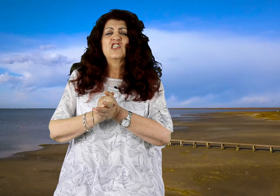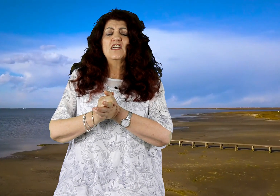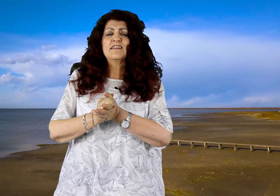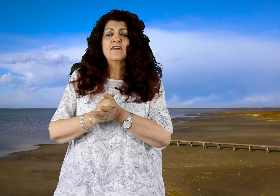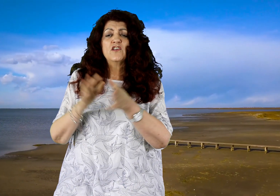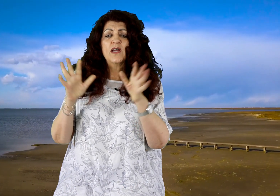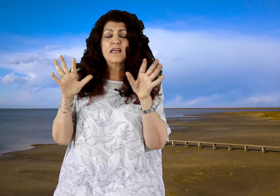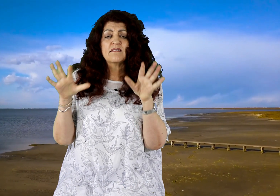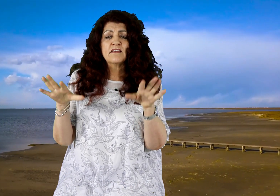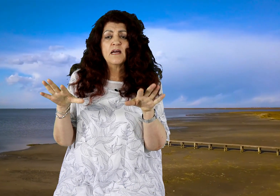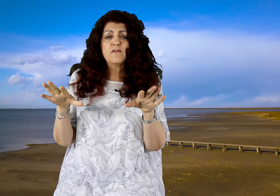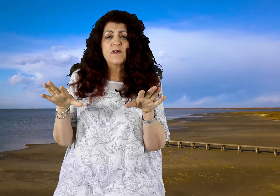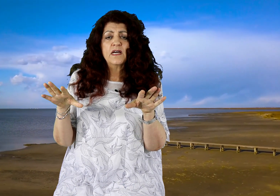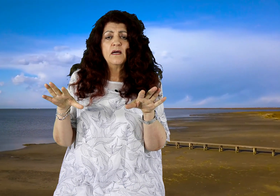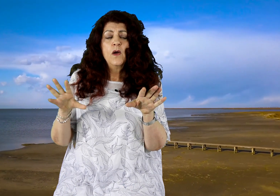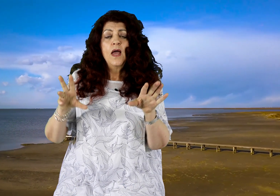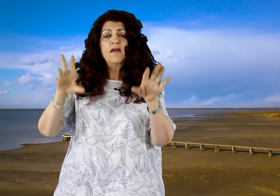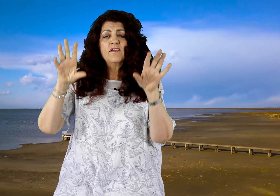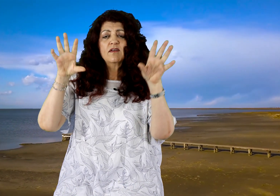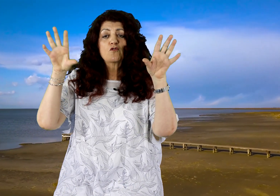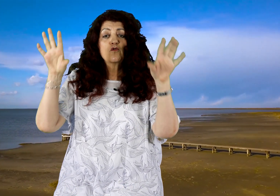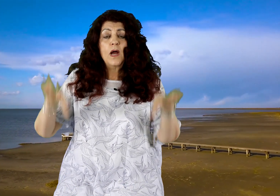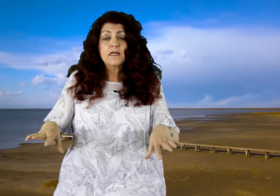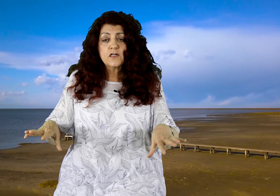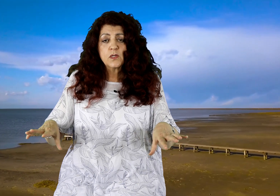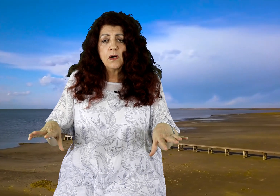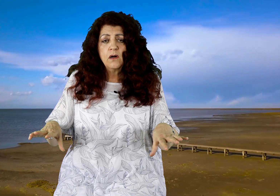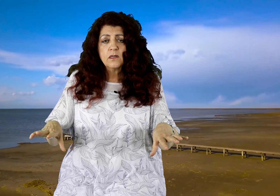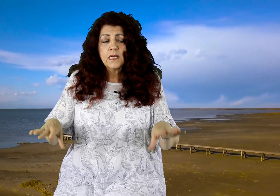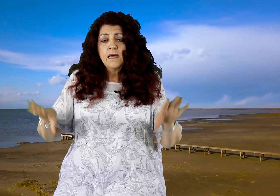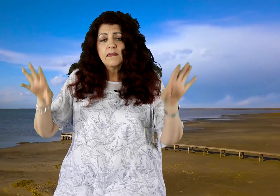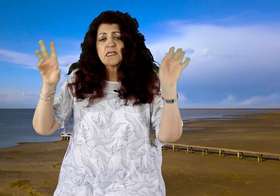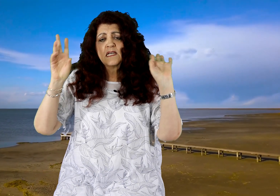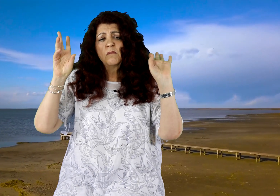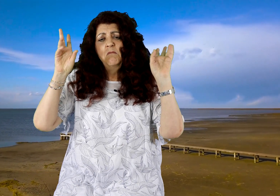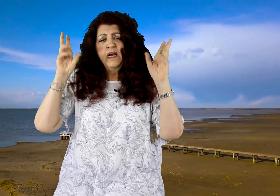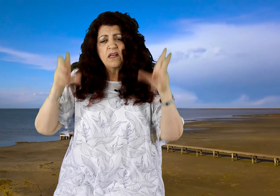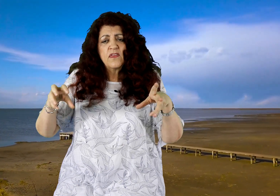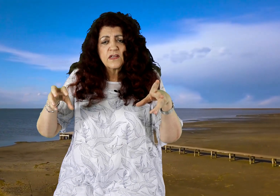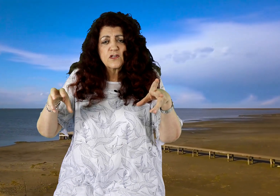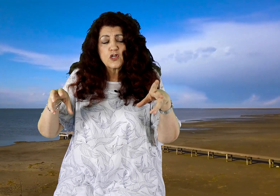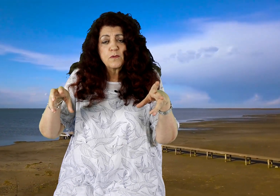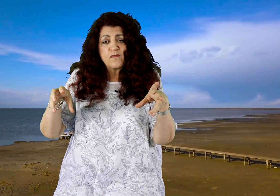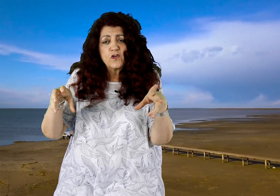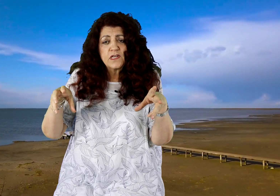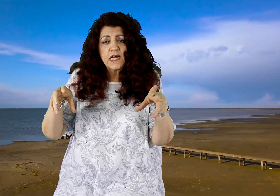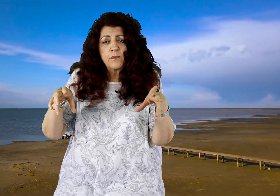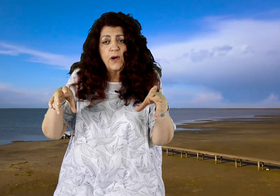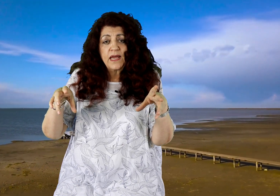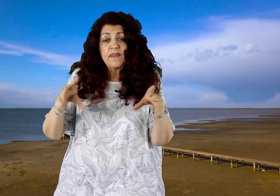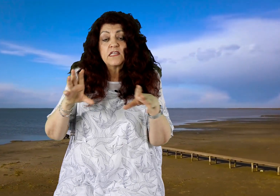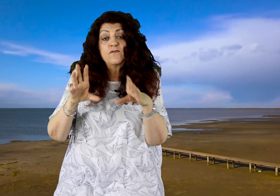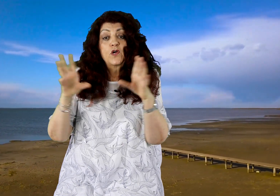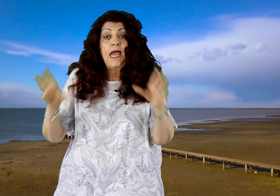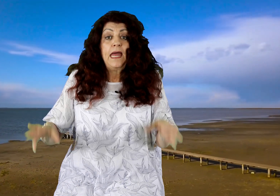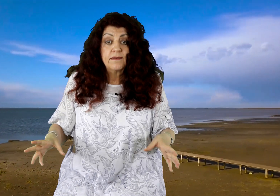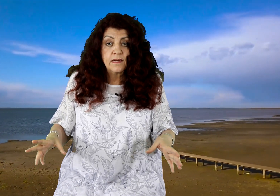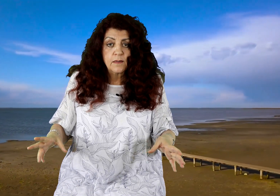Jeez, don't you hate this time of year? Everything's grinding to a halt. There's still a million things to do before you take a break, and that's if you can take a